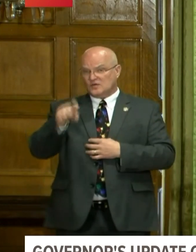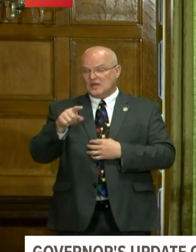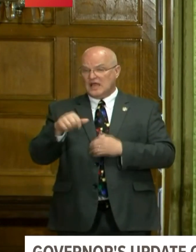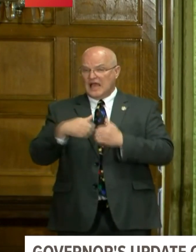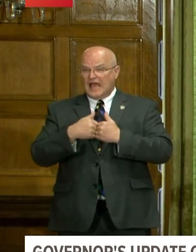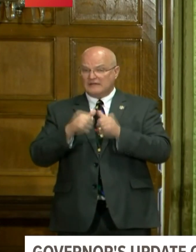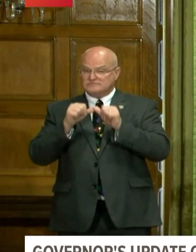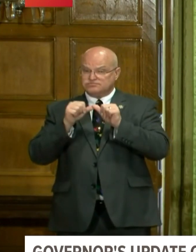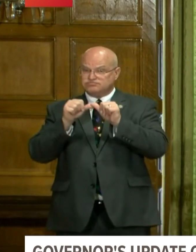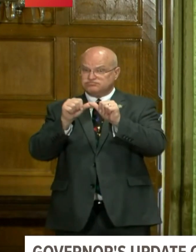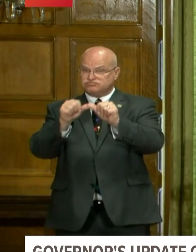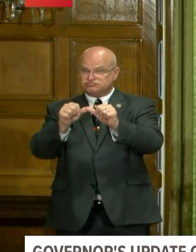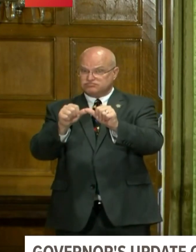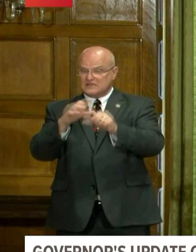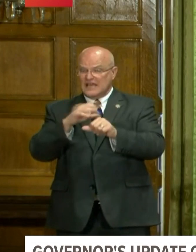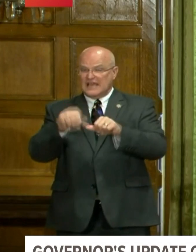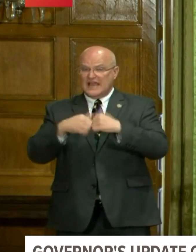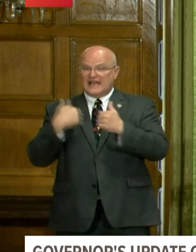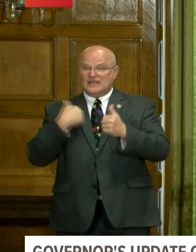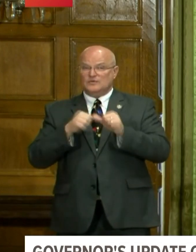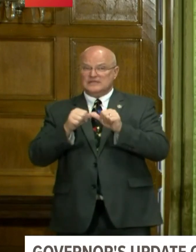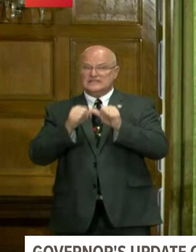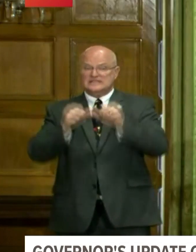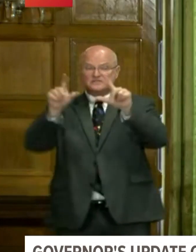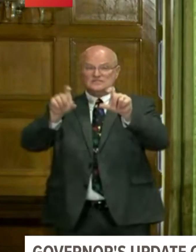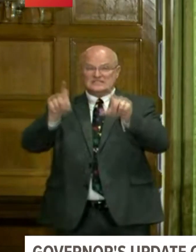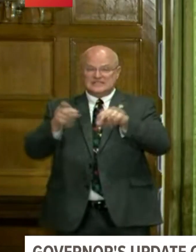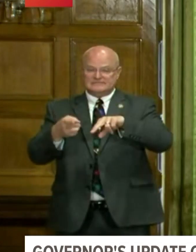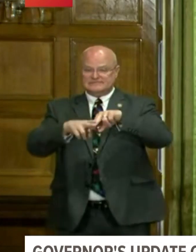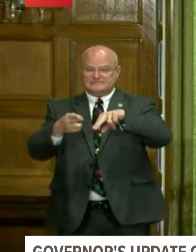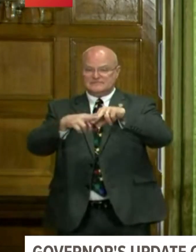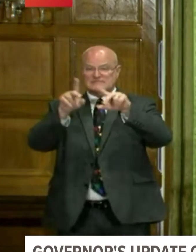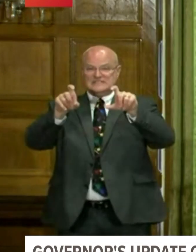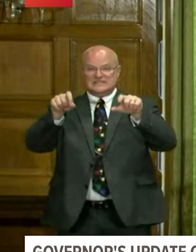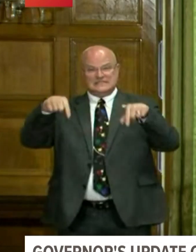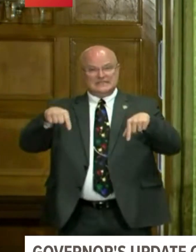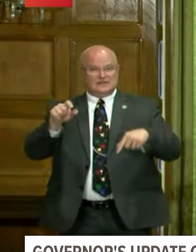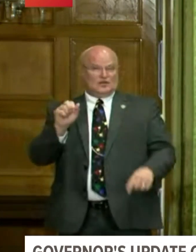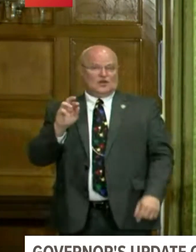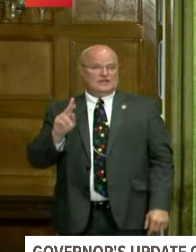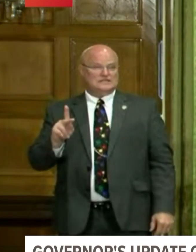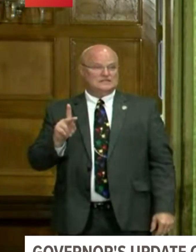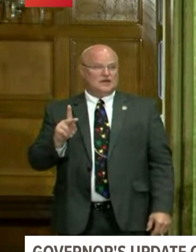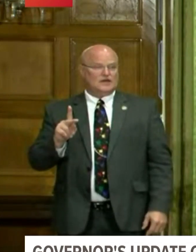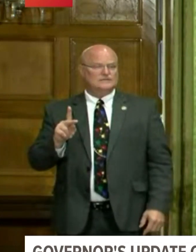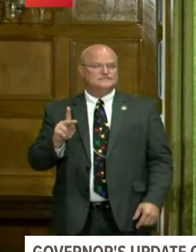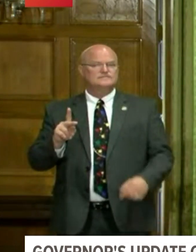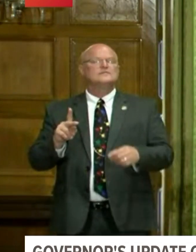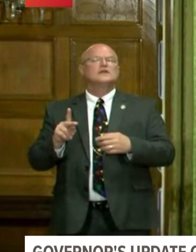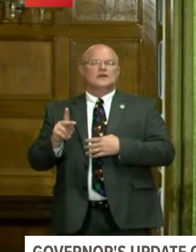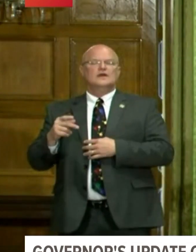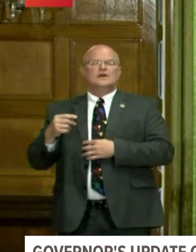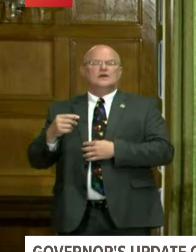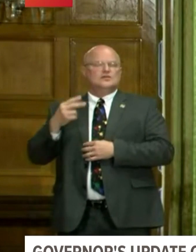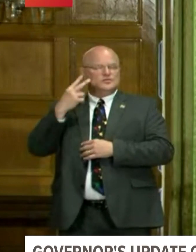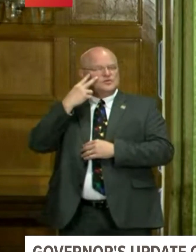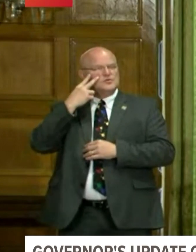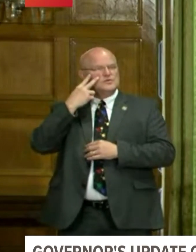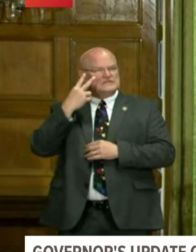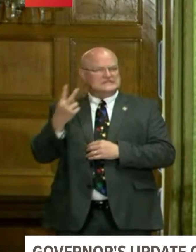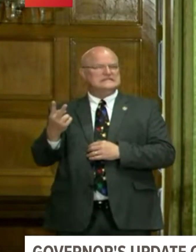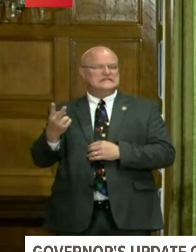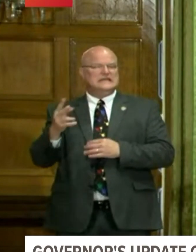is how sustainable and how can we continue to increase testing in Arkansas. You're going to continue to